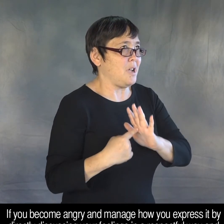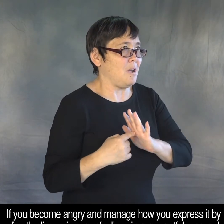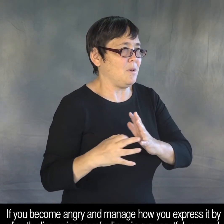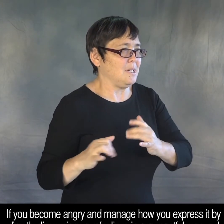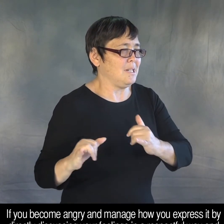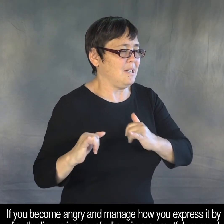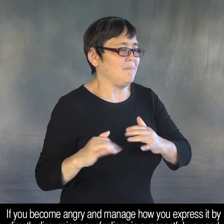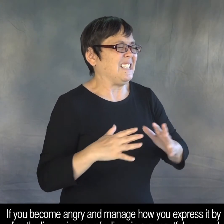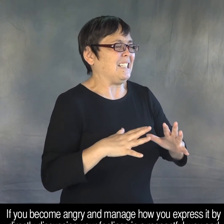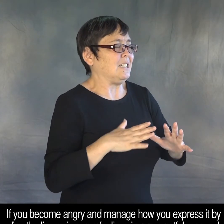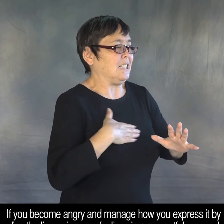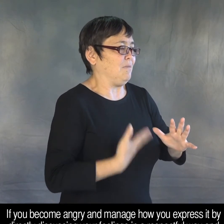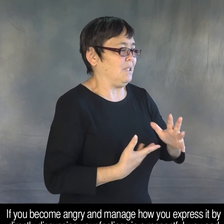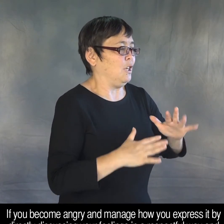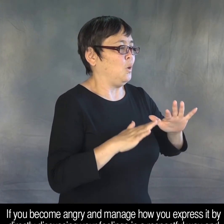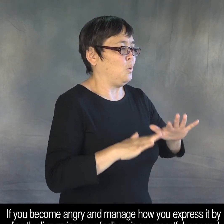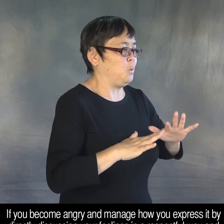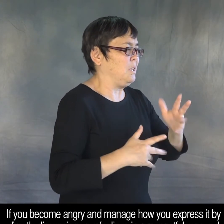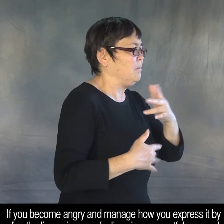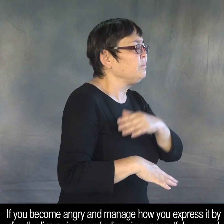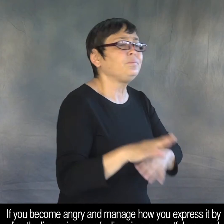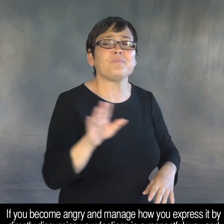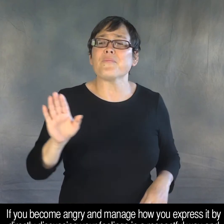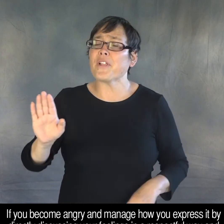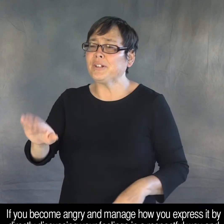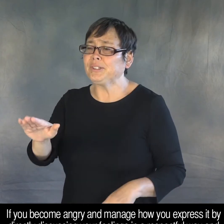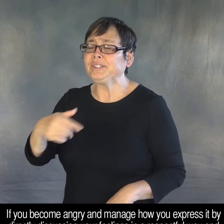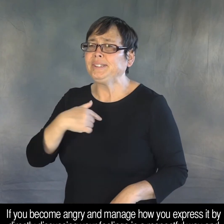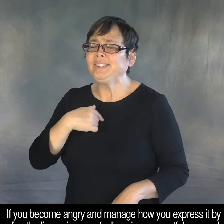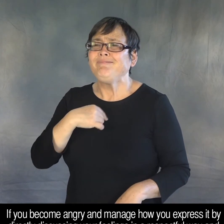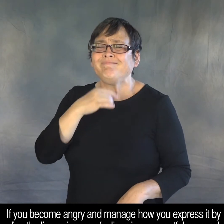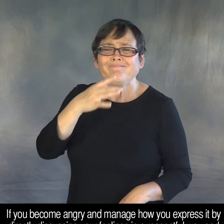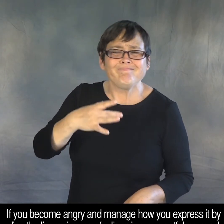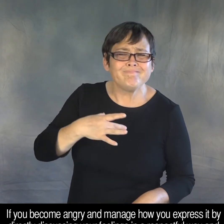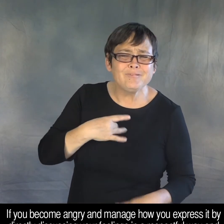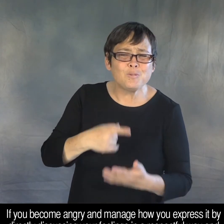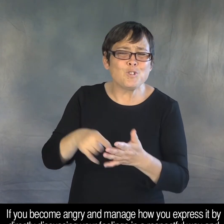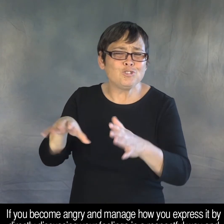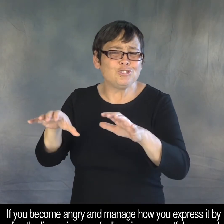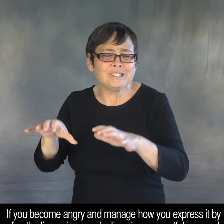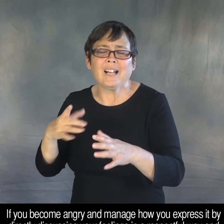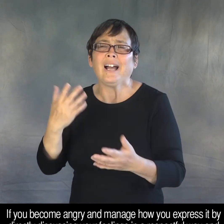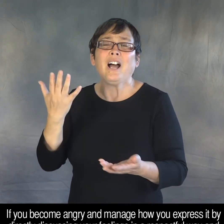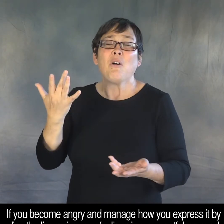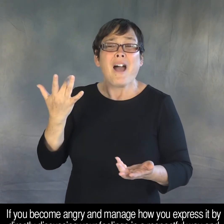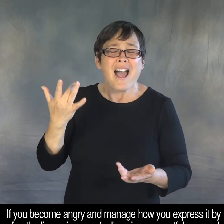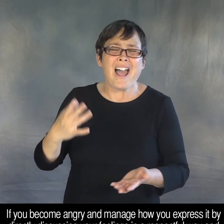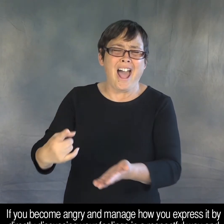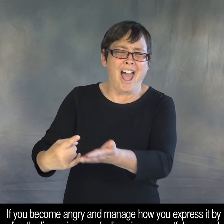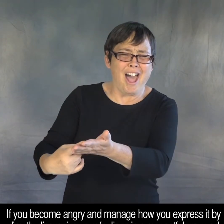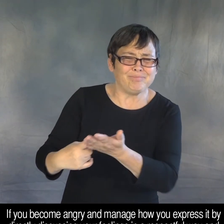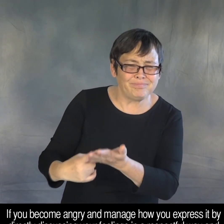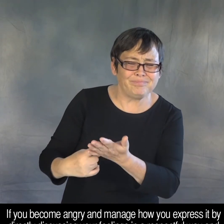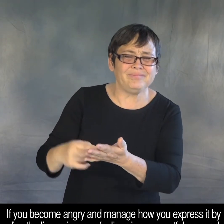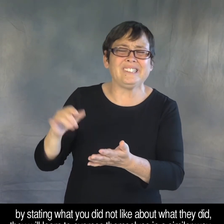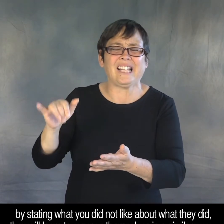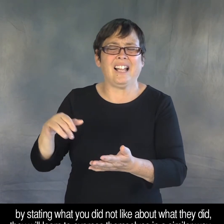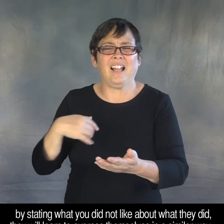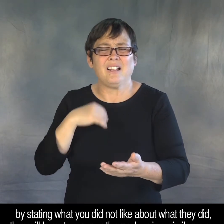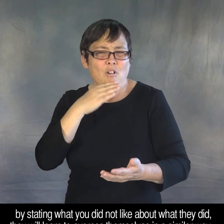If you become angry and manage how you express it by directly discussing your feelings in a respectful way, and by